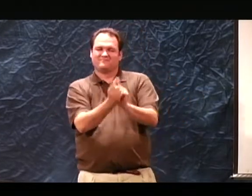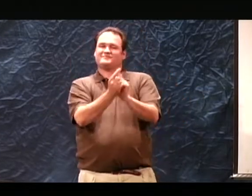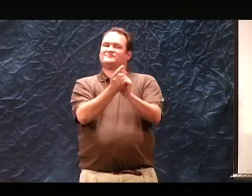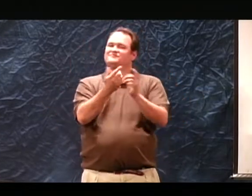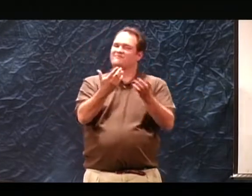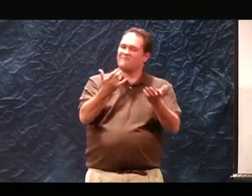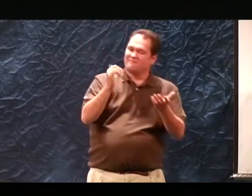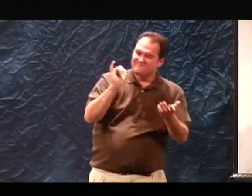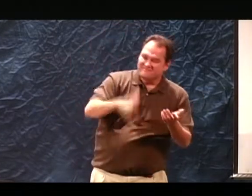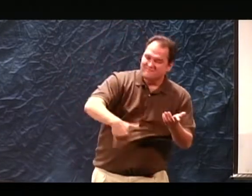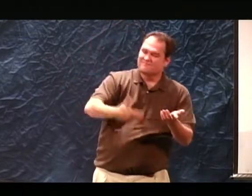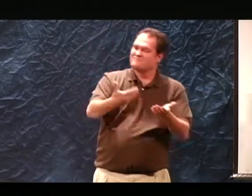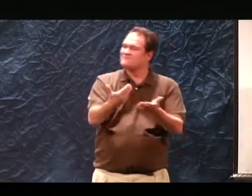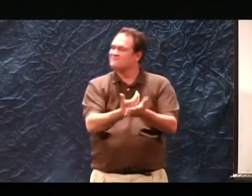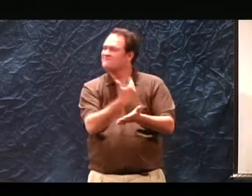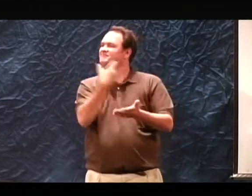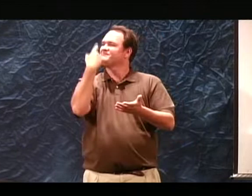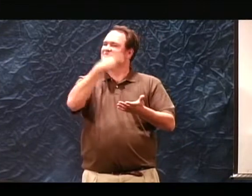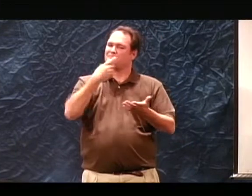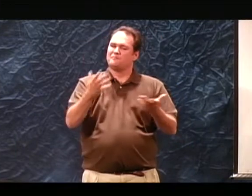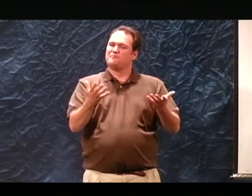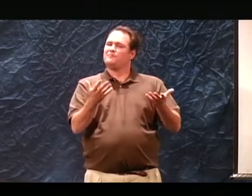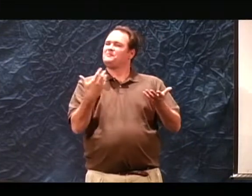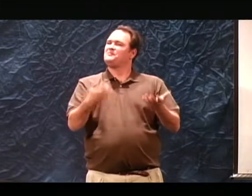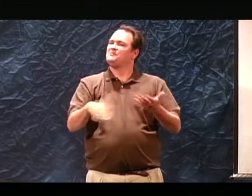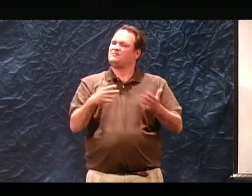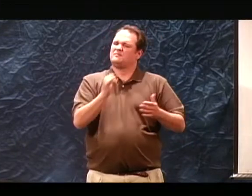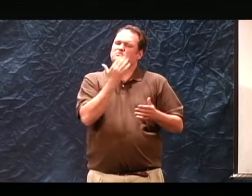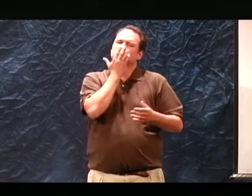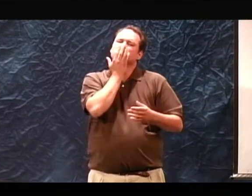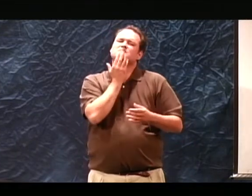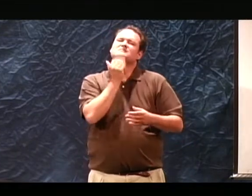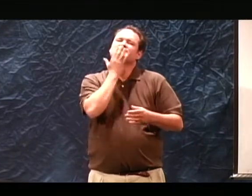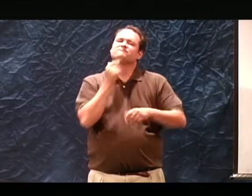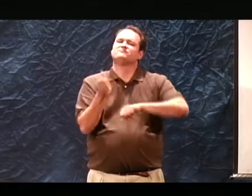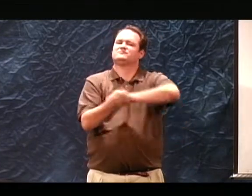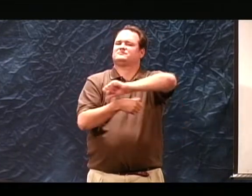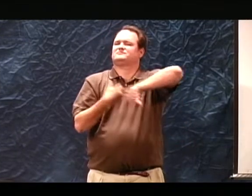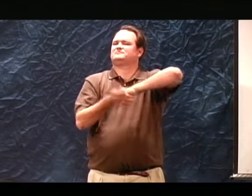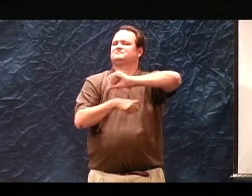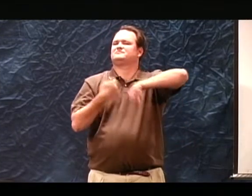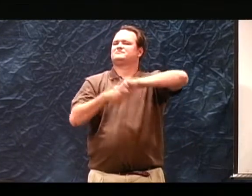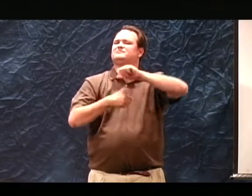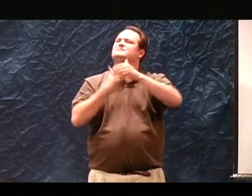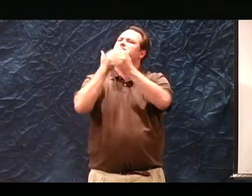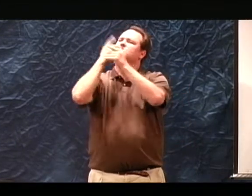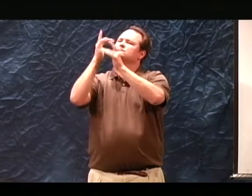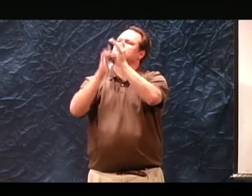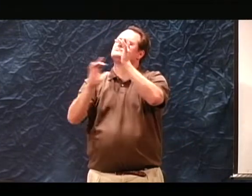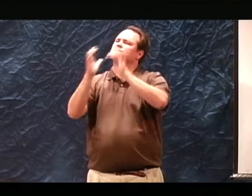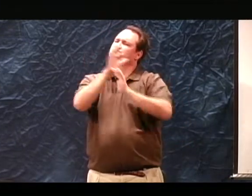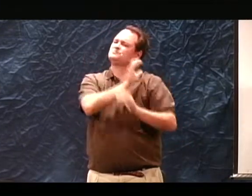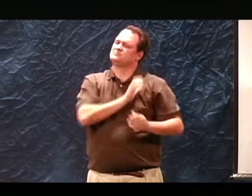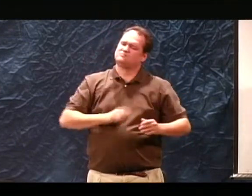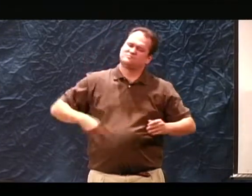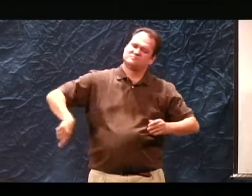in being here and i know you delight to have parts of the body meet other parts of god we thank you mr